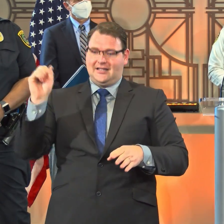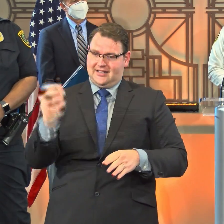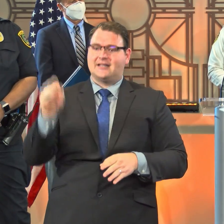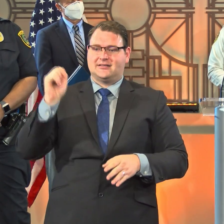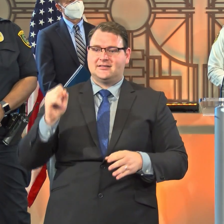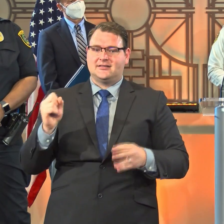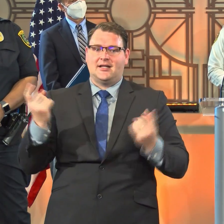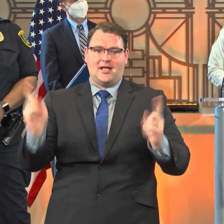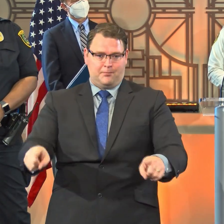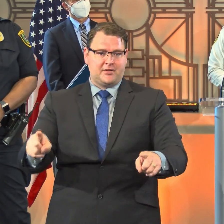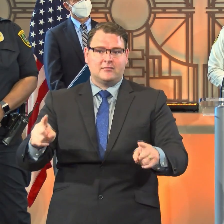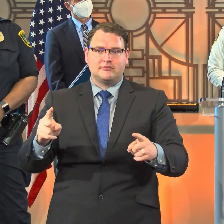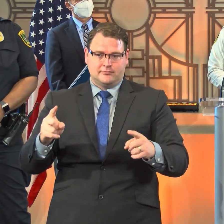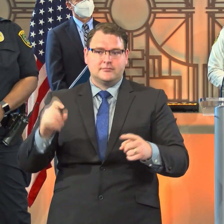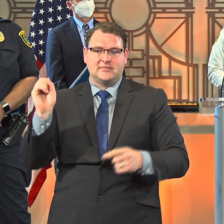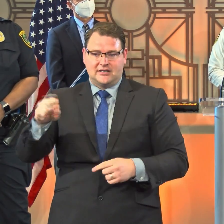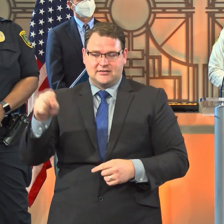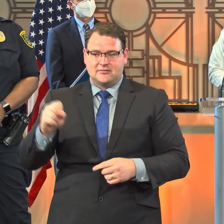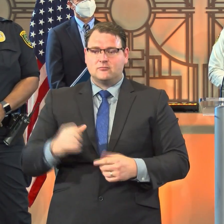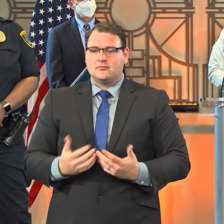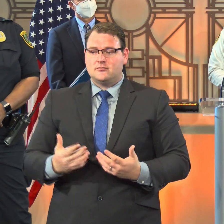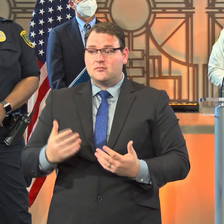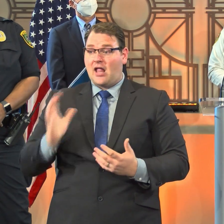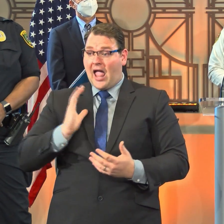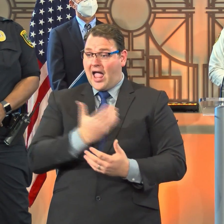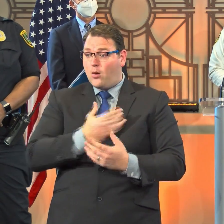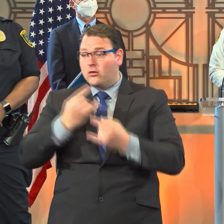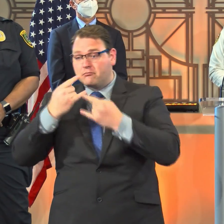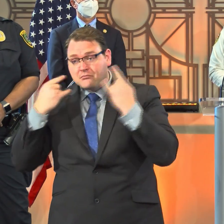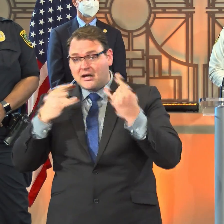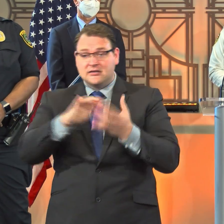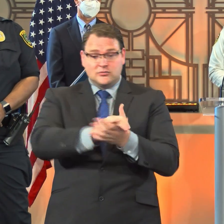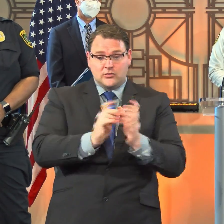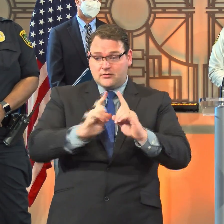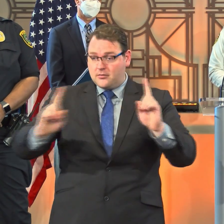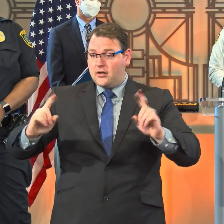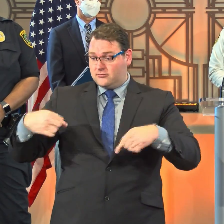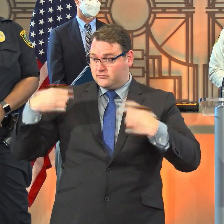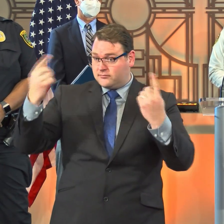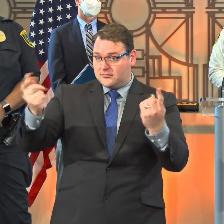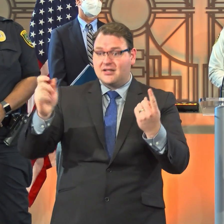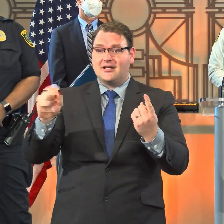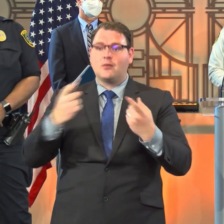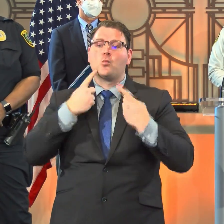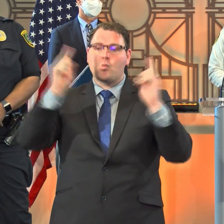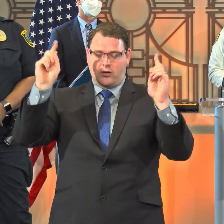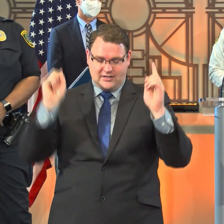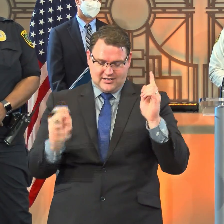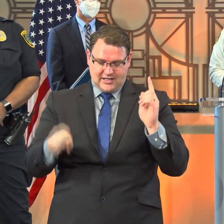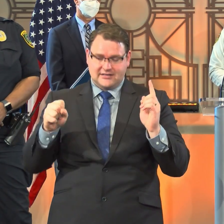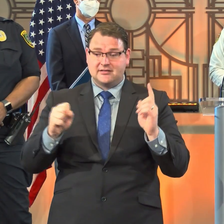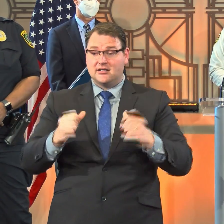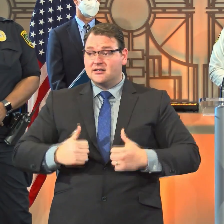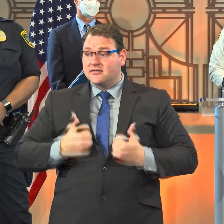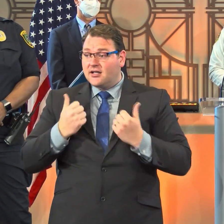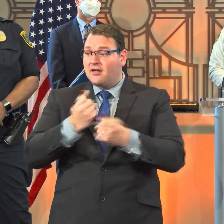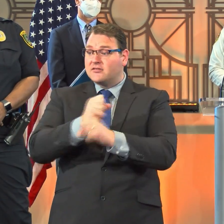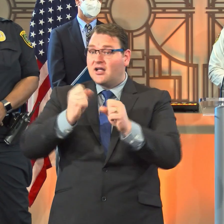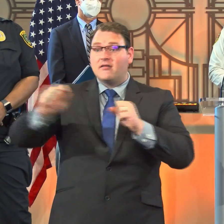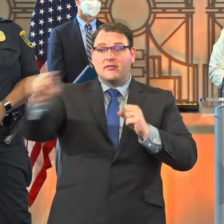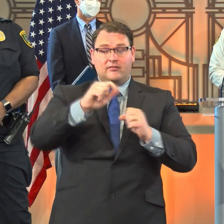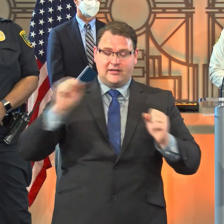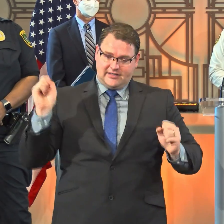Has what we have done collectively worked? The answer is yes. Have lives been saved? No question about